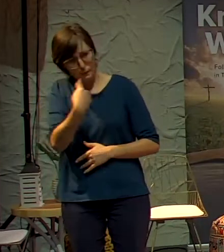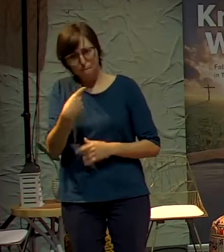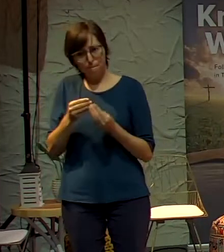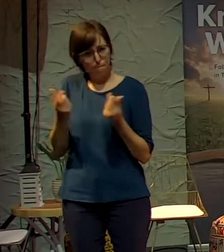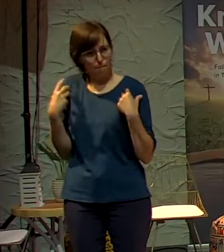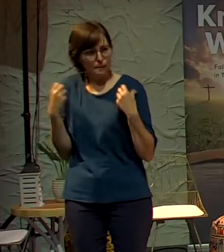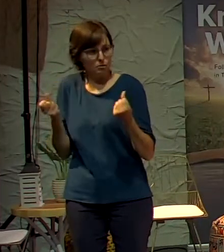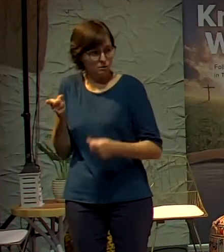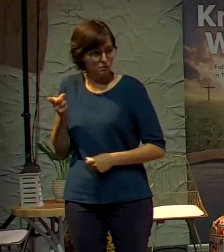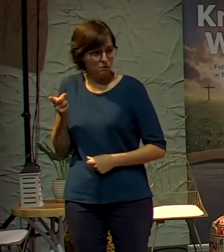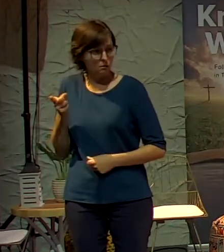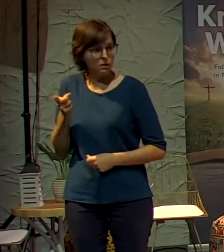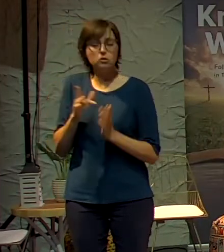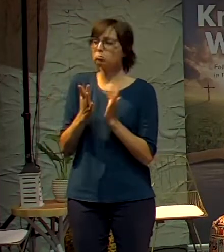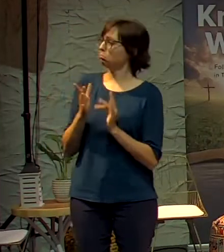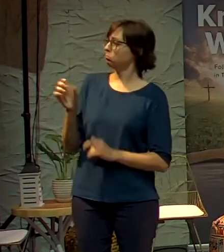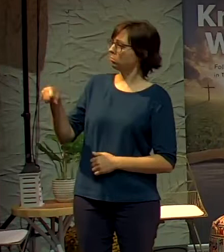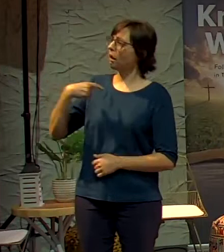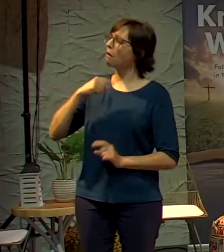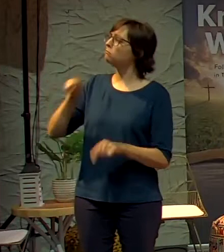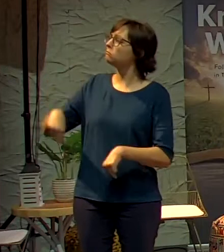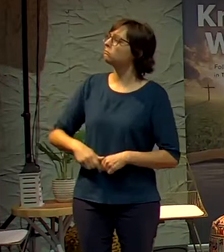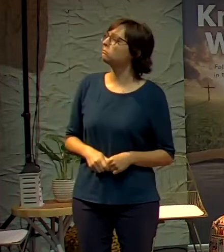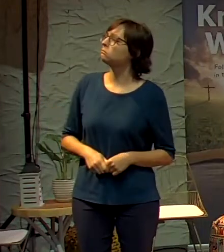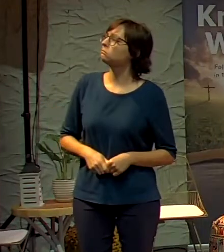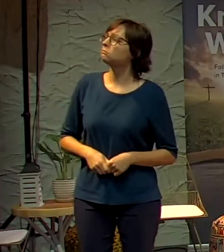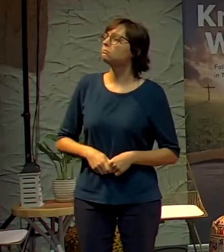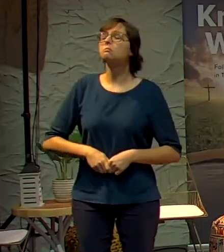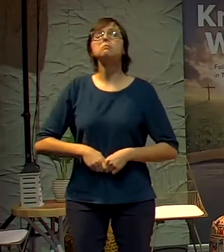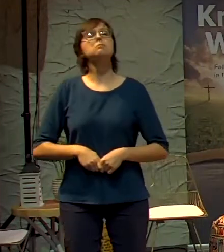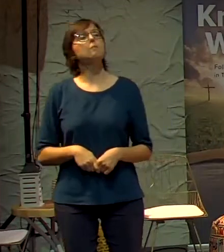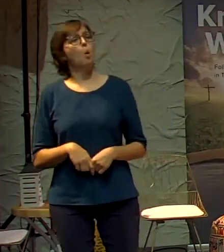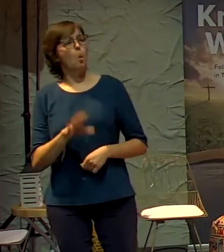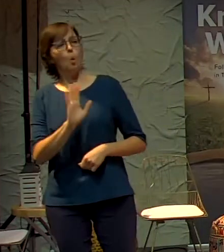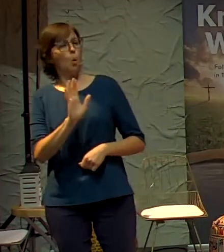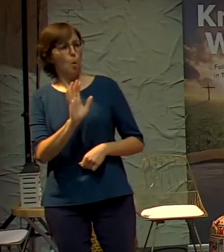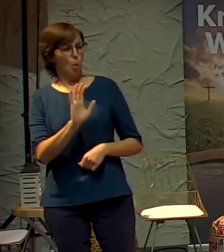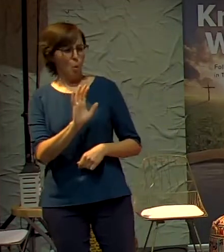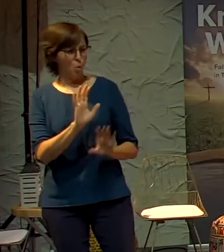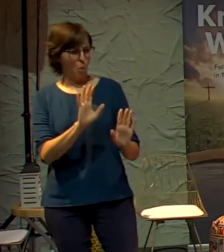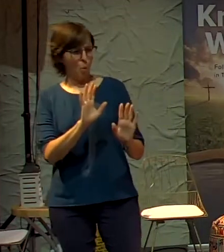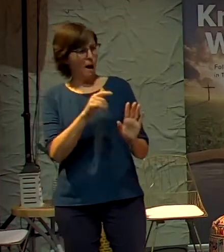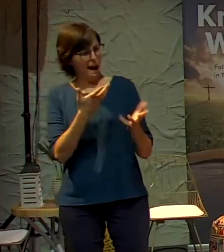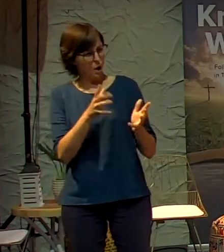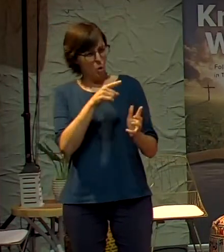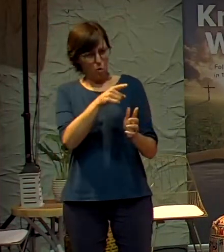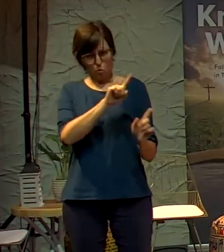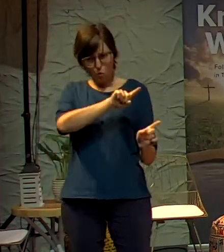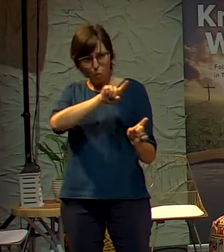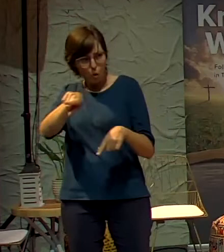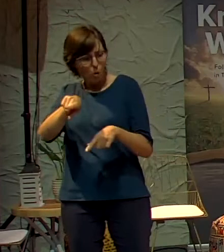him? And Jesus says, yeah, I'll go. And here's what the guy says. Oh, no, said the captain. I don't want to put